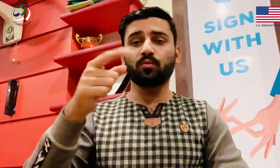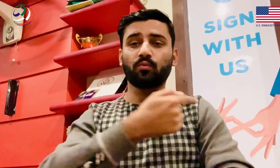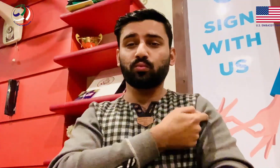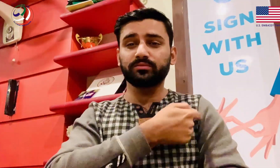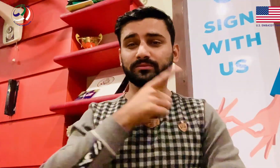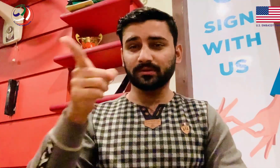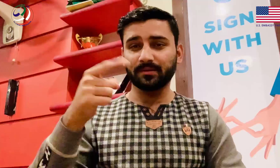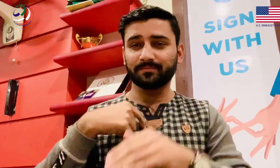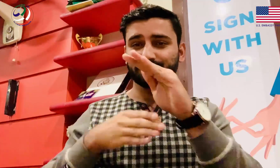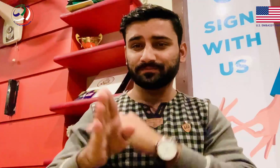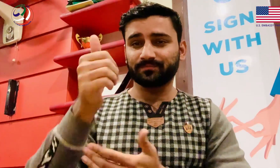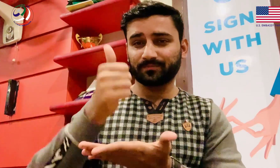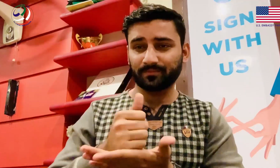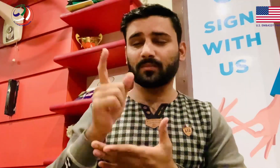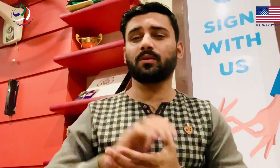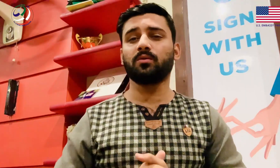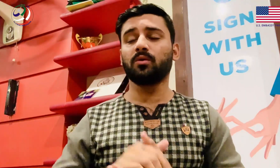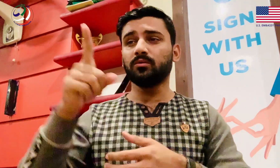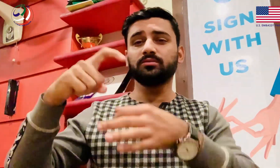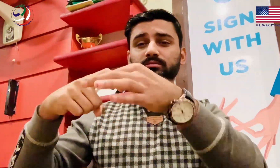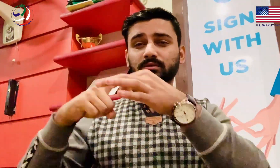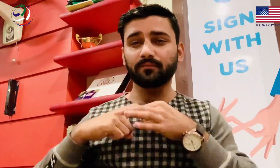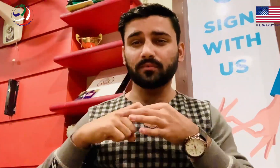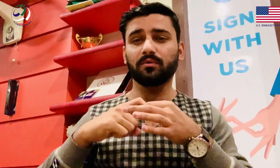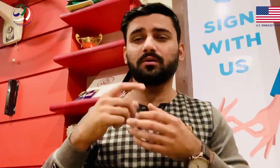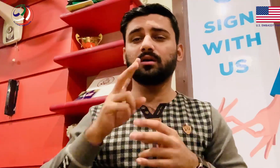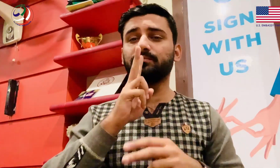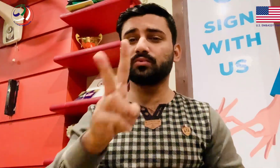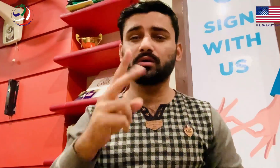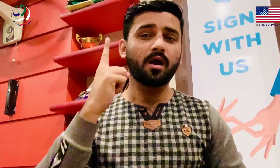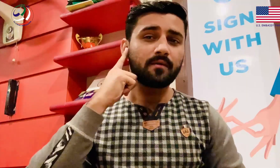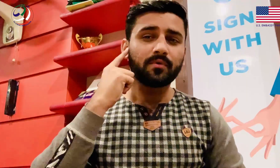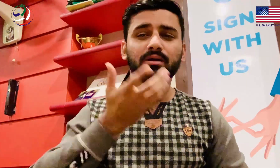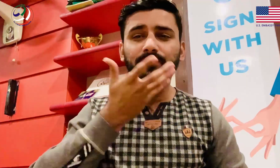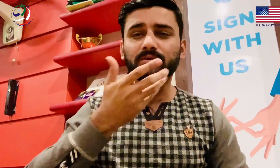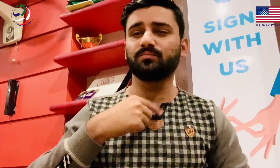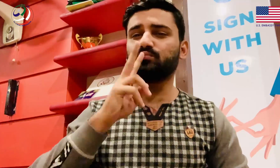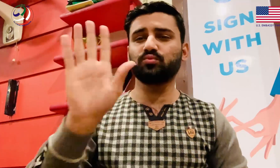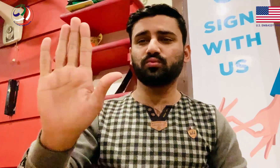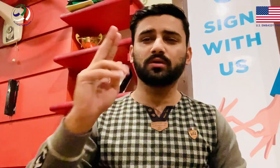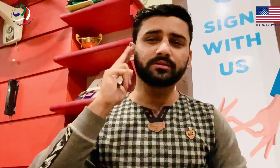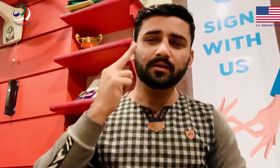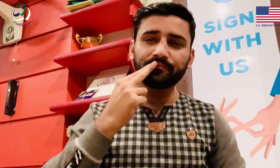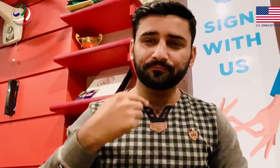I told them that I was deaf. Then they tried communicating by typing their words.